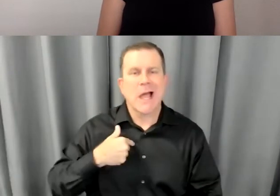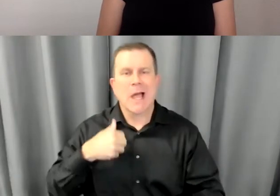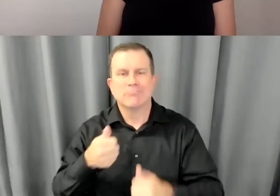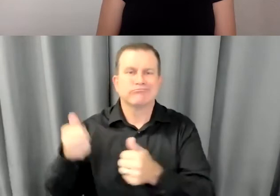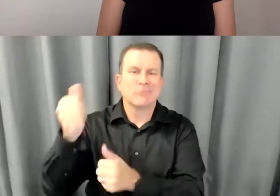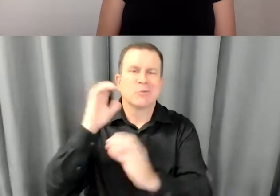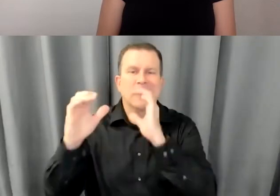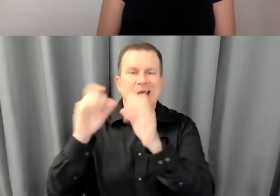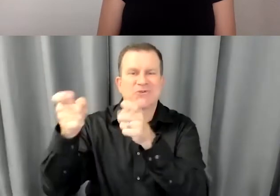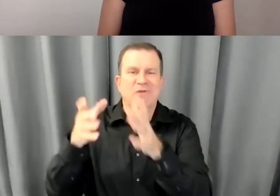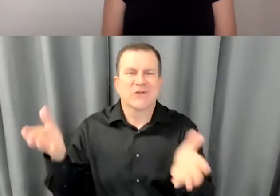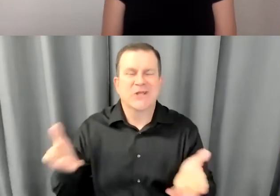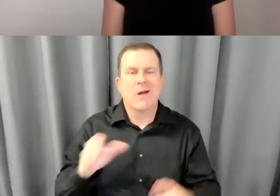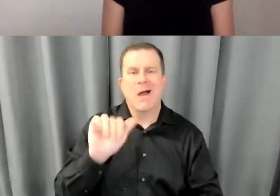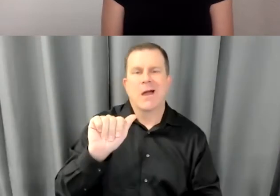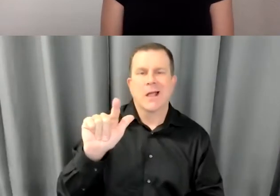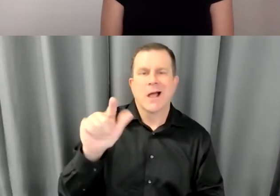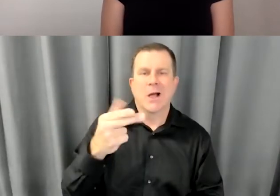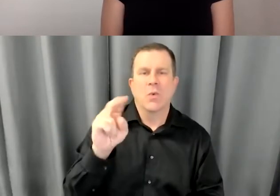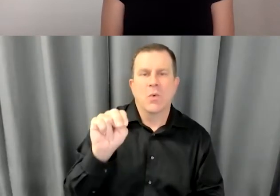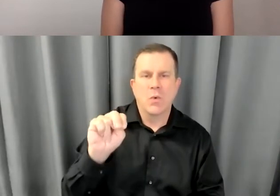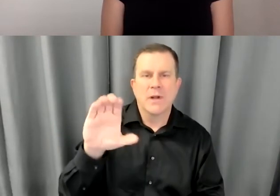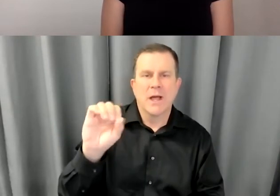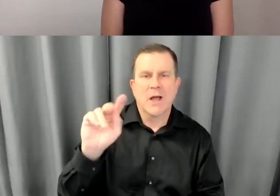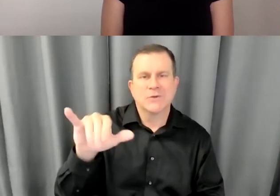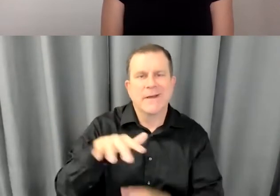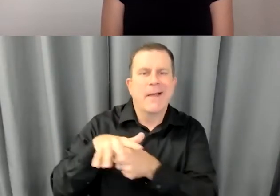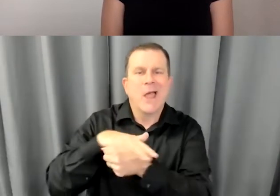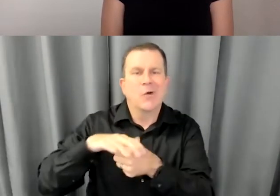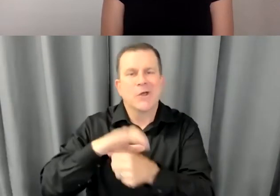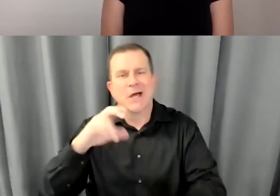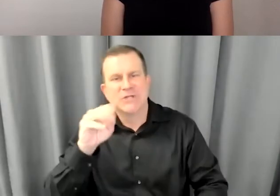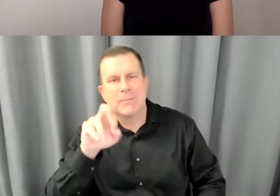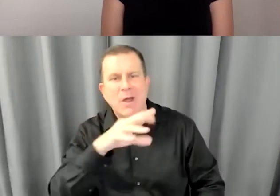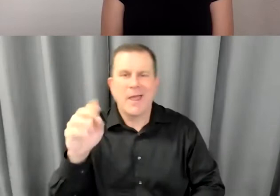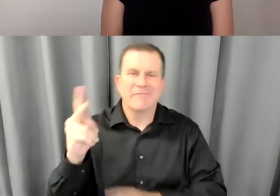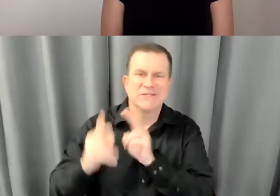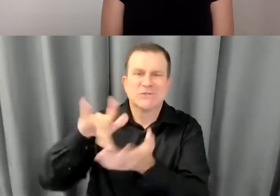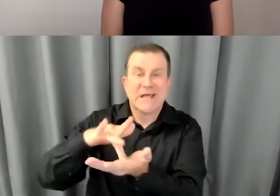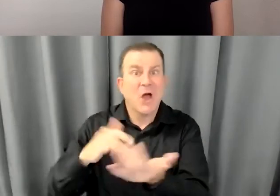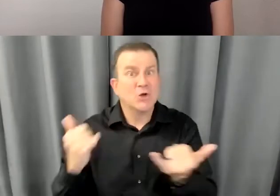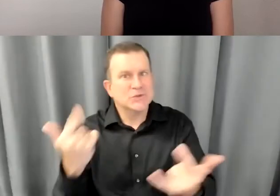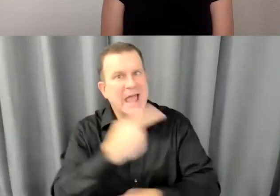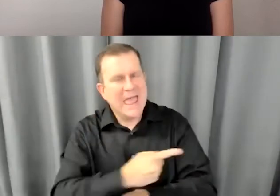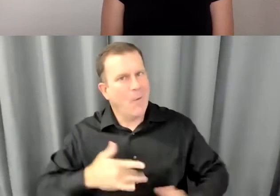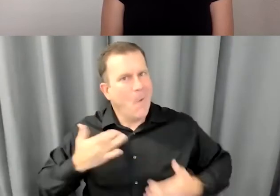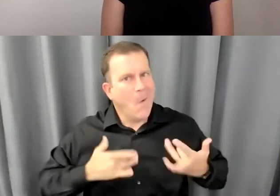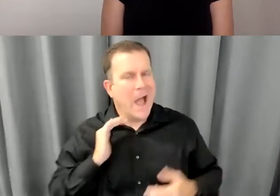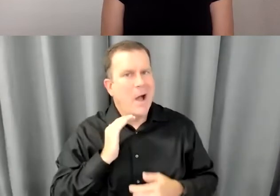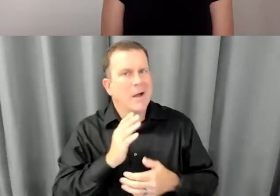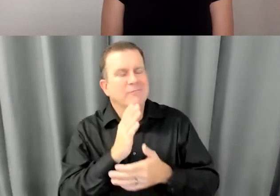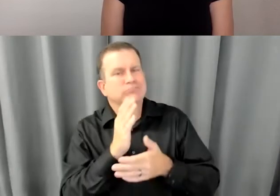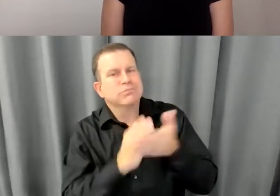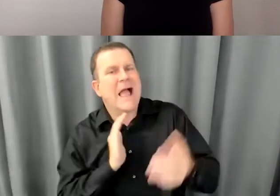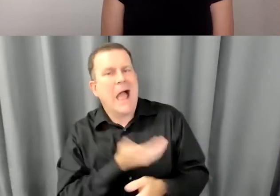Calhoun County Area Chamber Visitor Center. And today, I have a very exciting Business Toolkit webinar series. We are joined